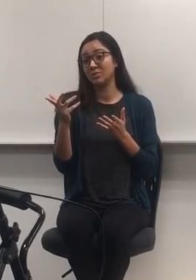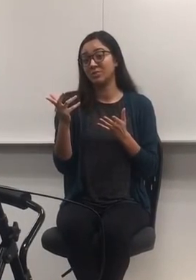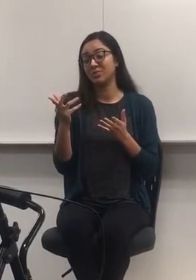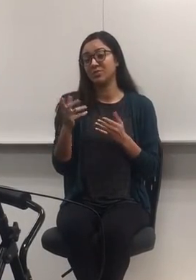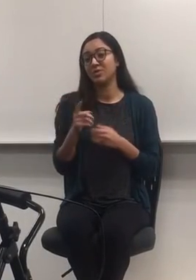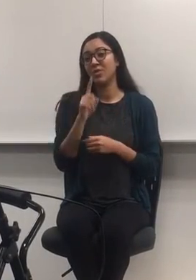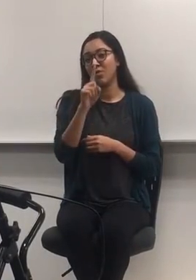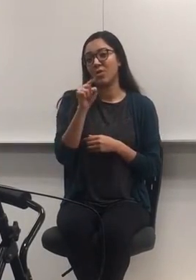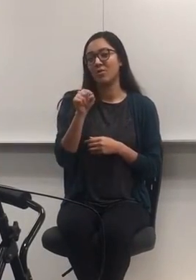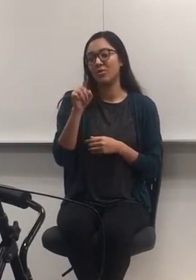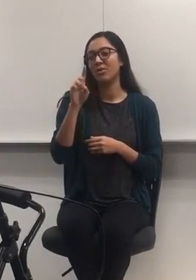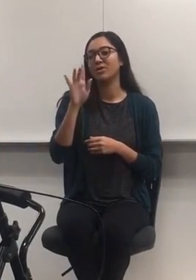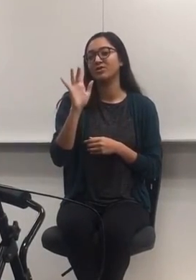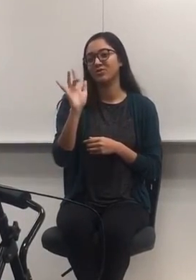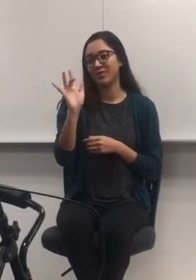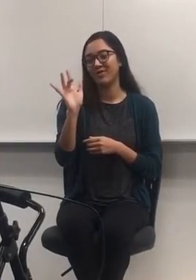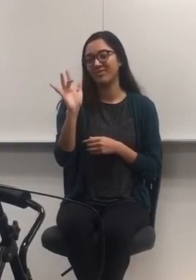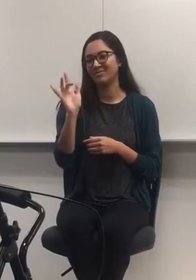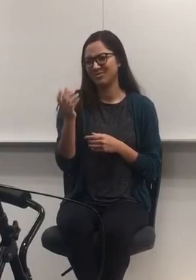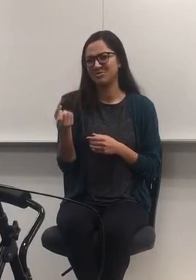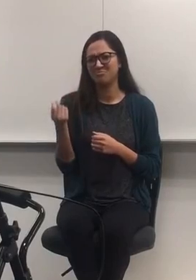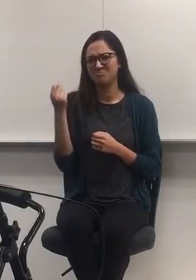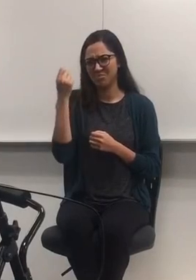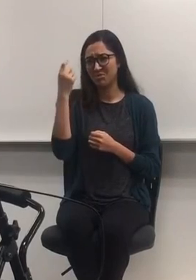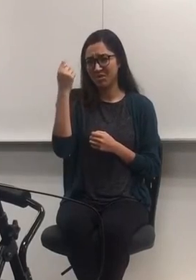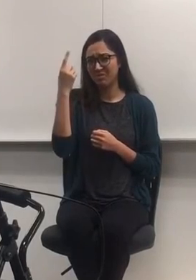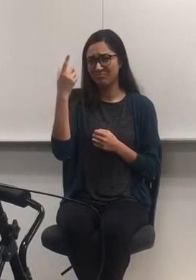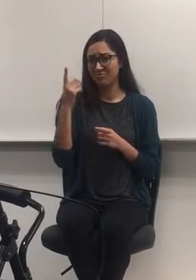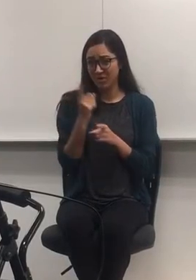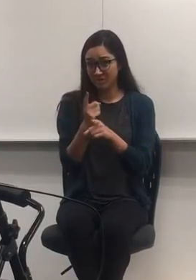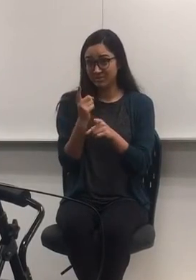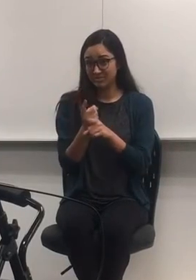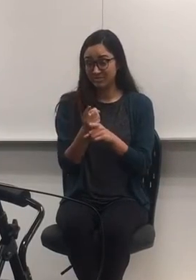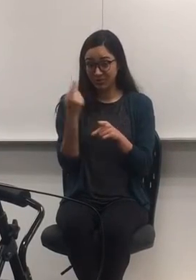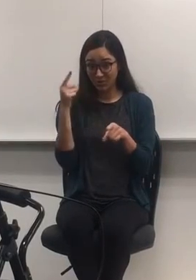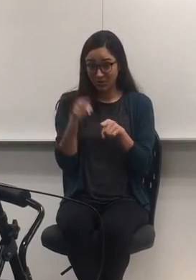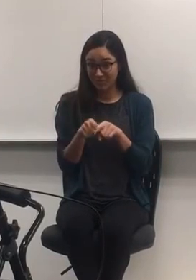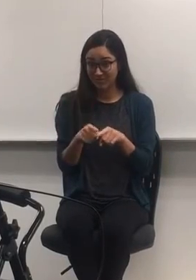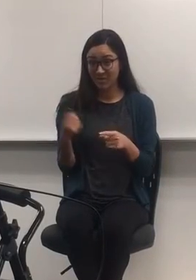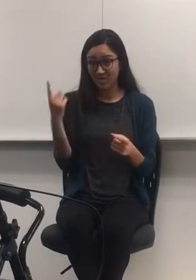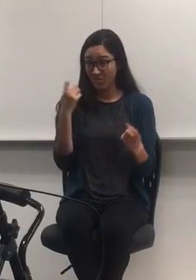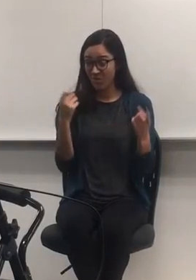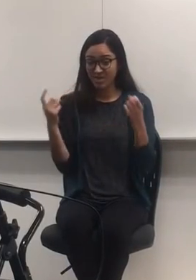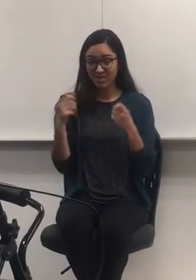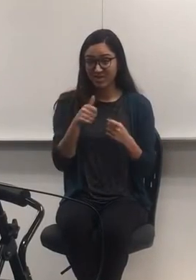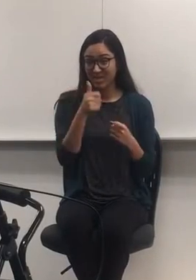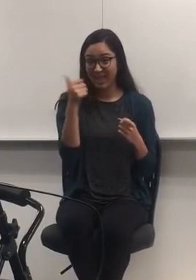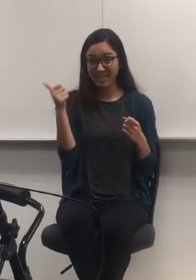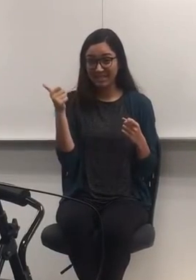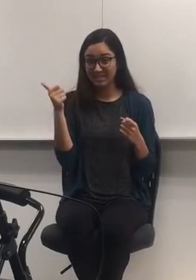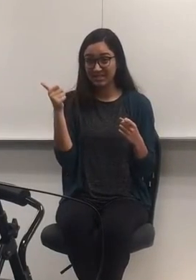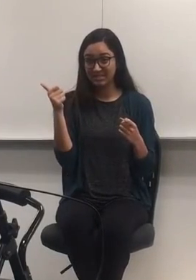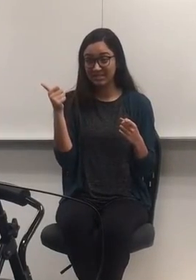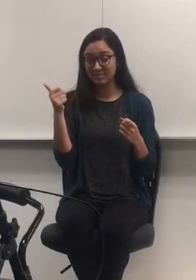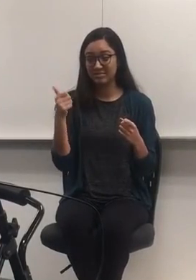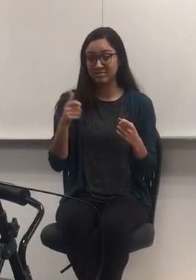You get the idea right here, right? Y'all agree? Any questions at all about this? Any at all? I